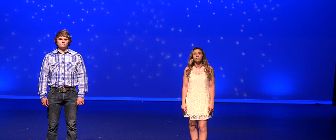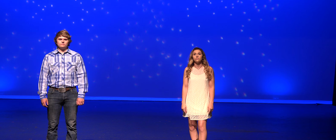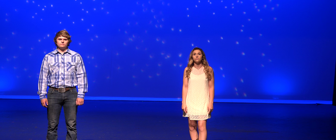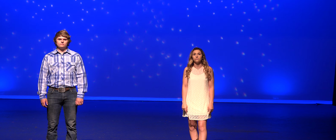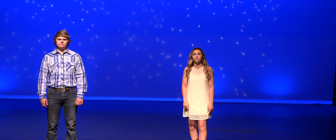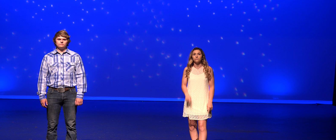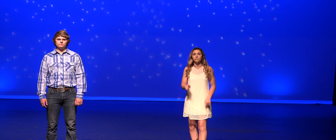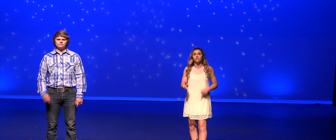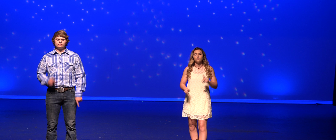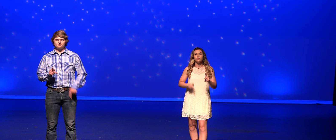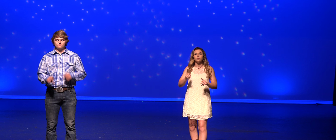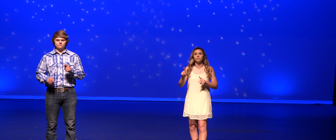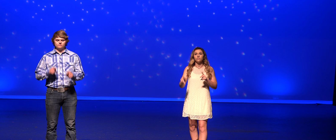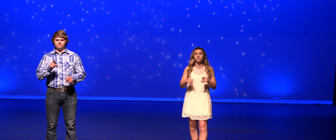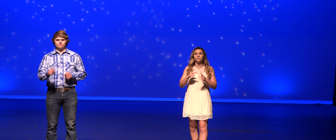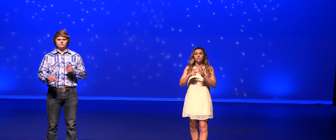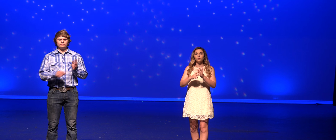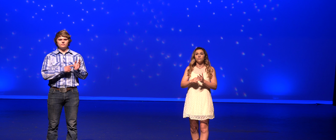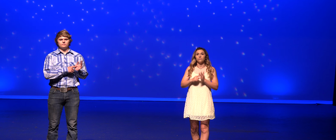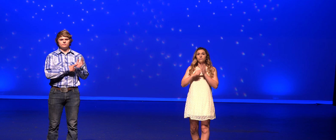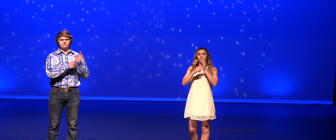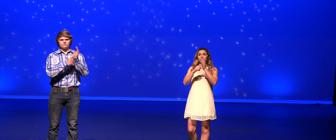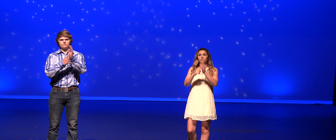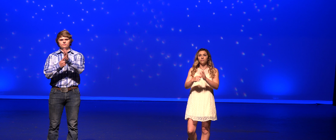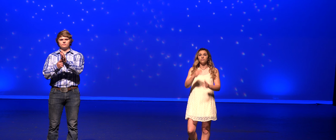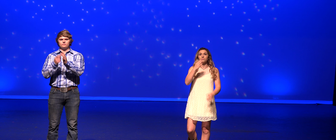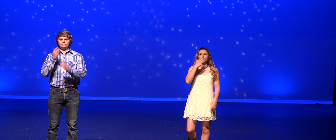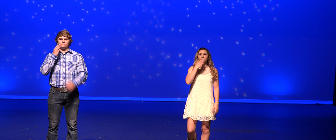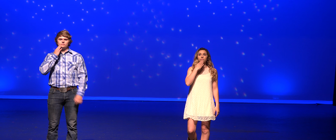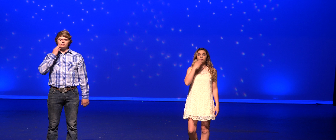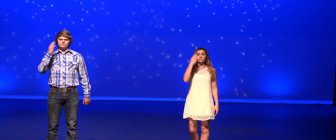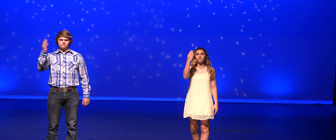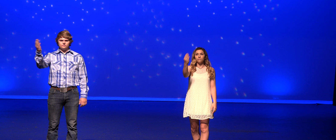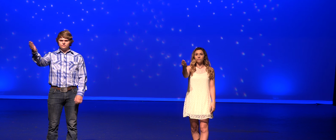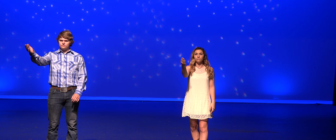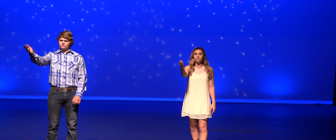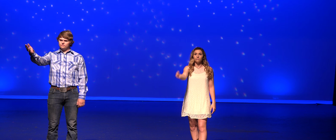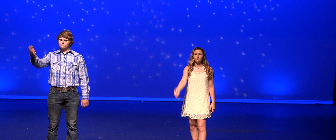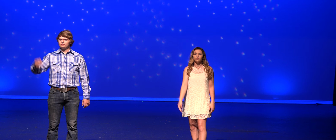There's a couple people that I'll hold a bear to